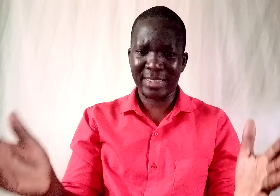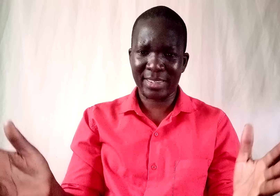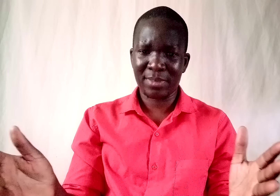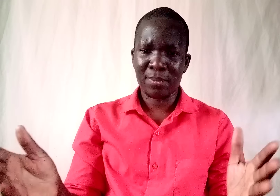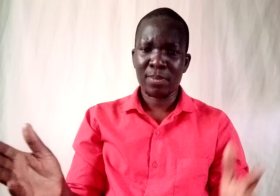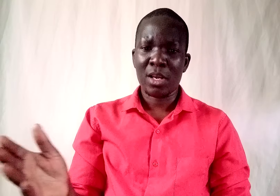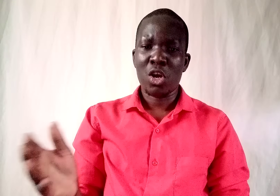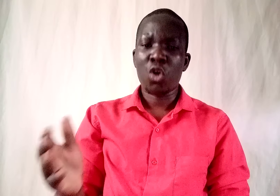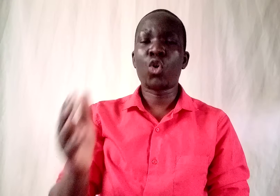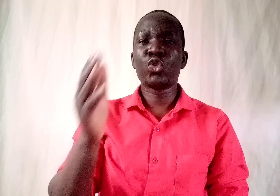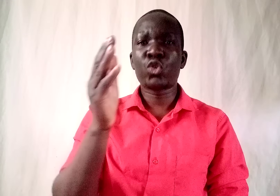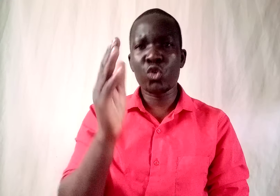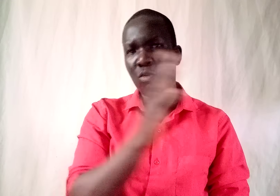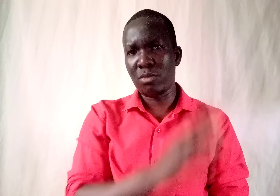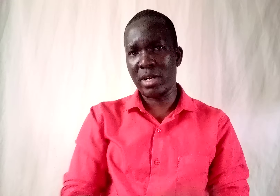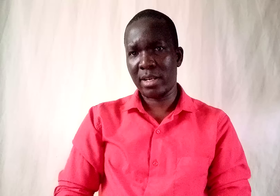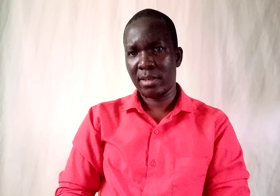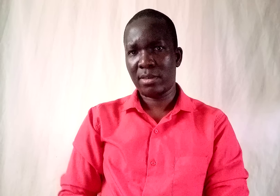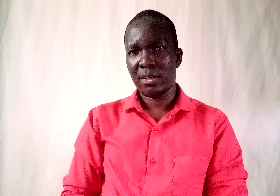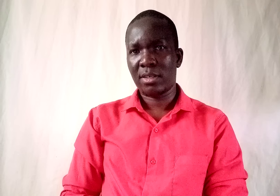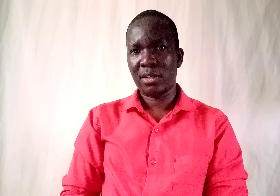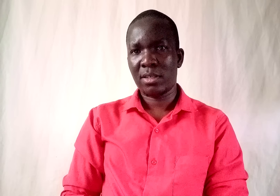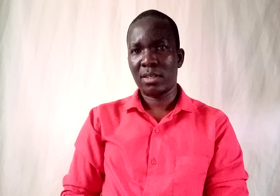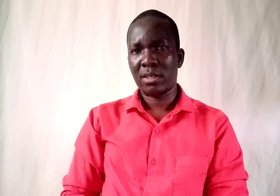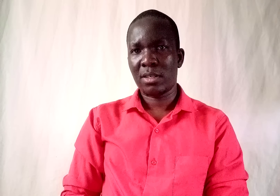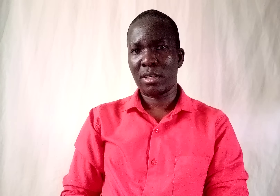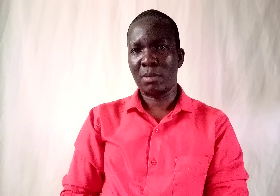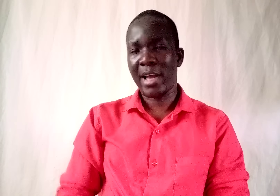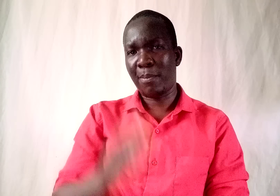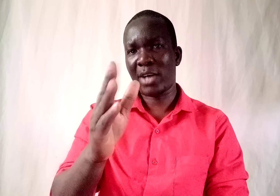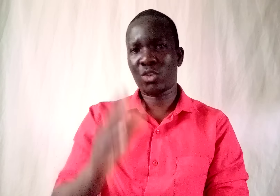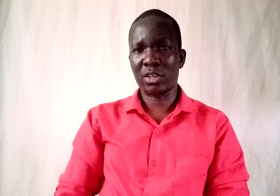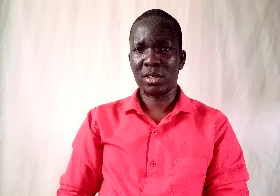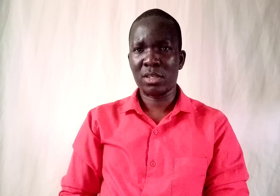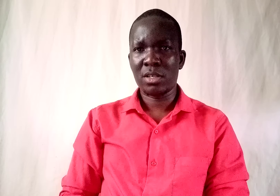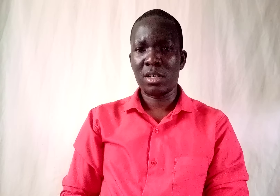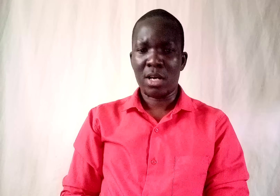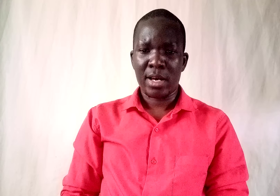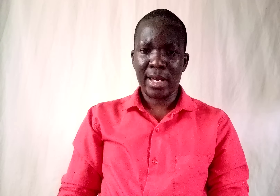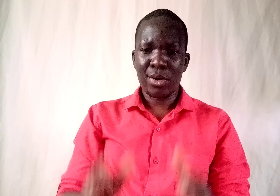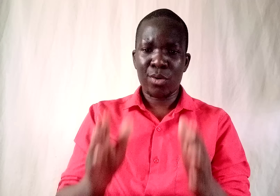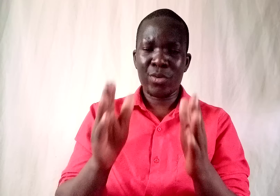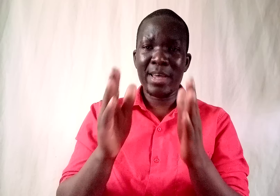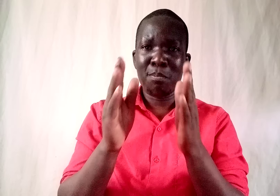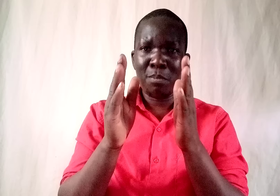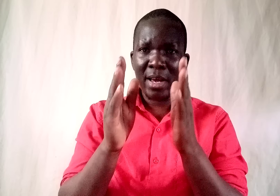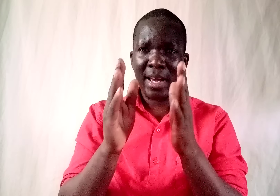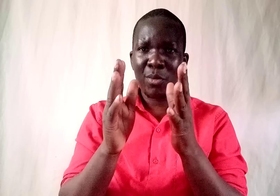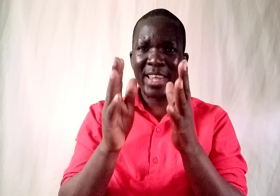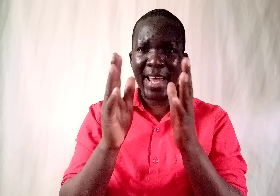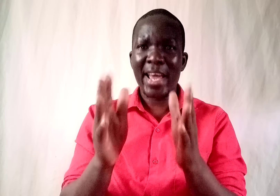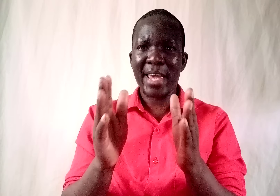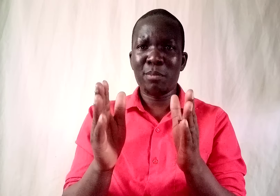substance consumed by a person with the aim